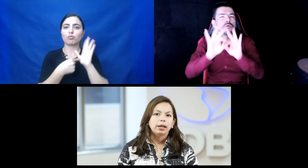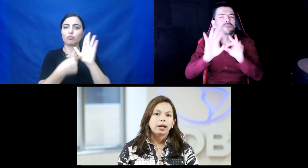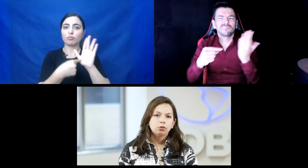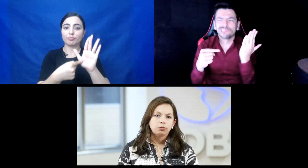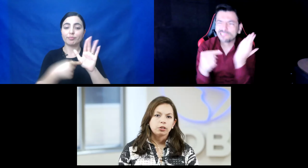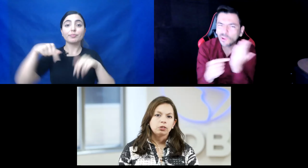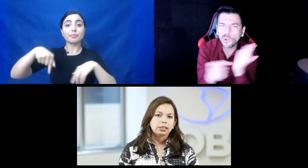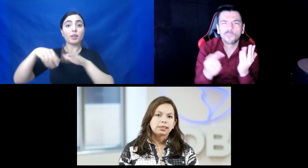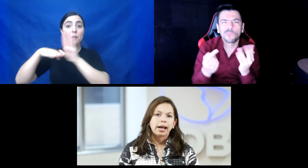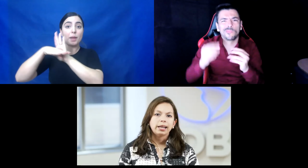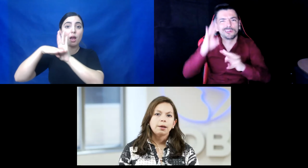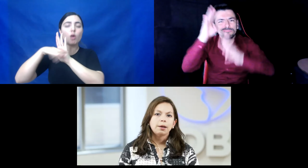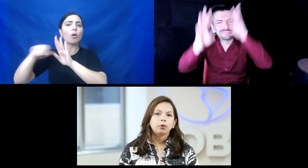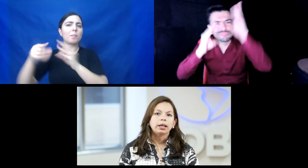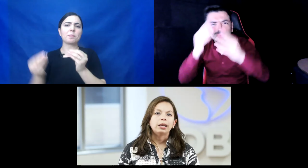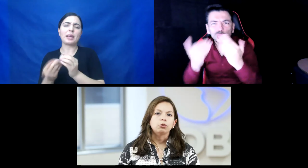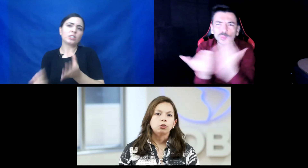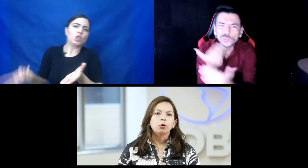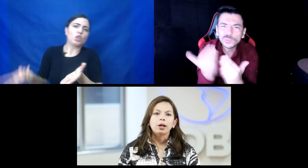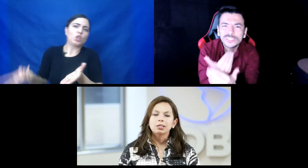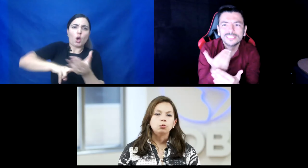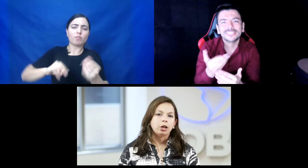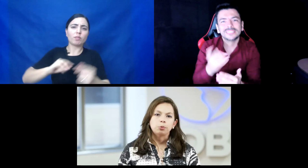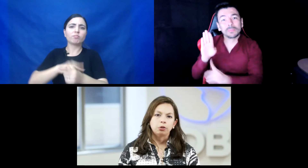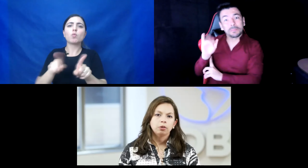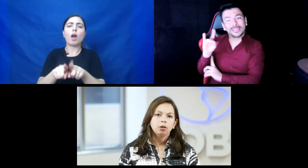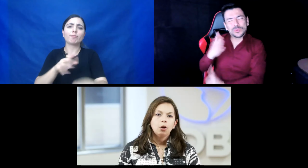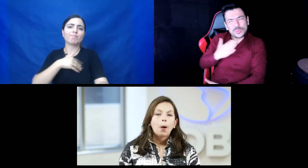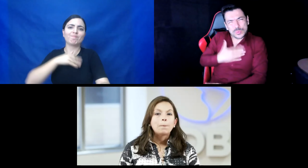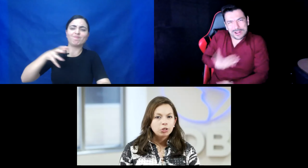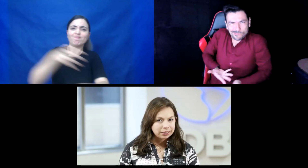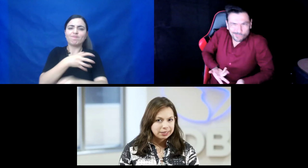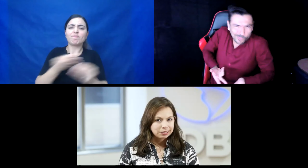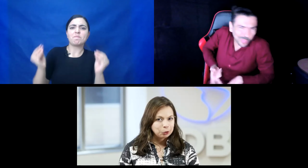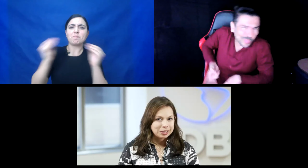and innovation. The bank will redouble their efforts in these arenas